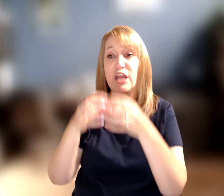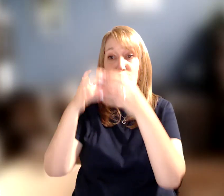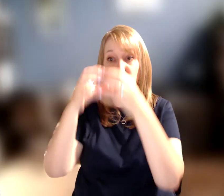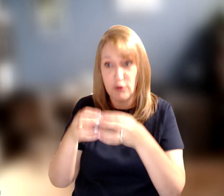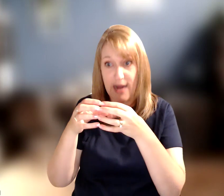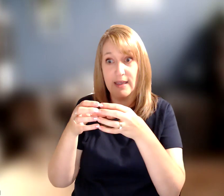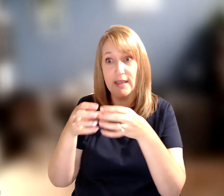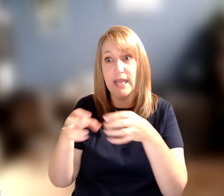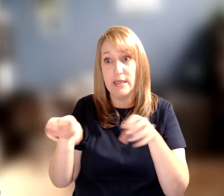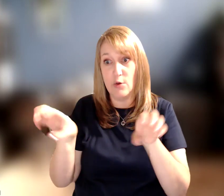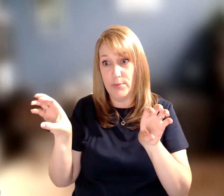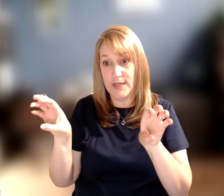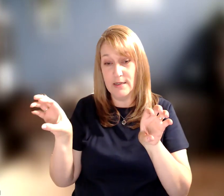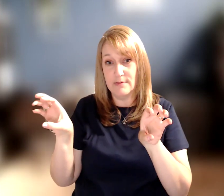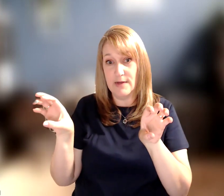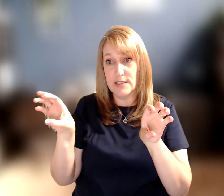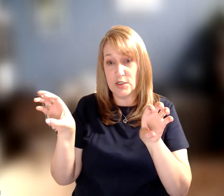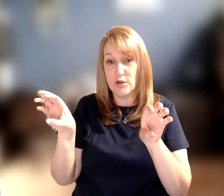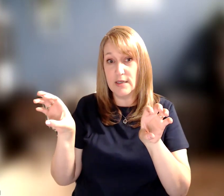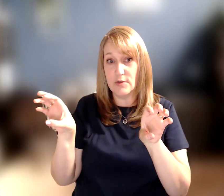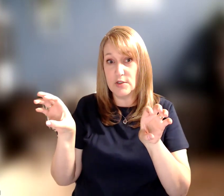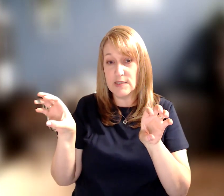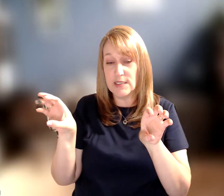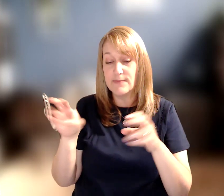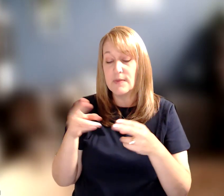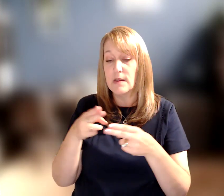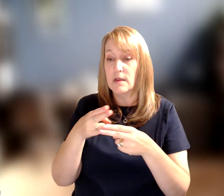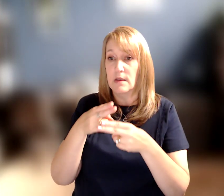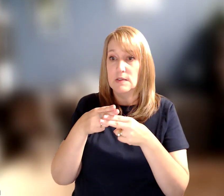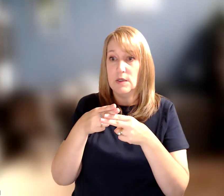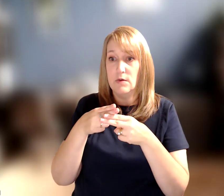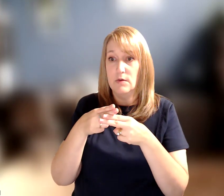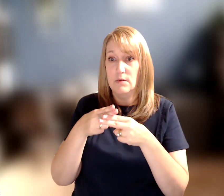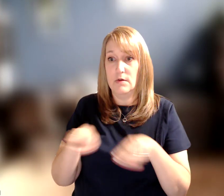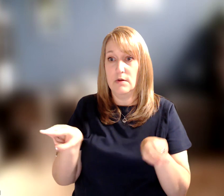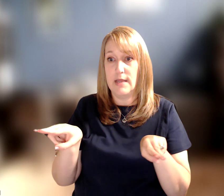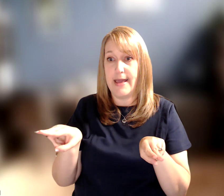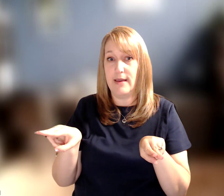and you crack it and then open it, right, to cook it or use it. So egg,